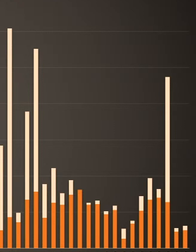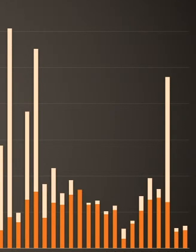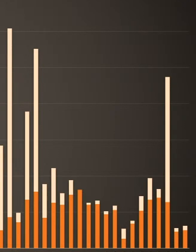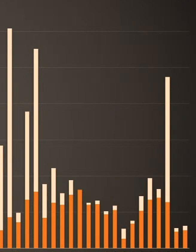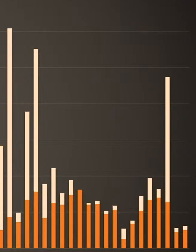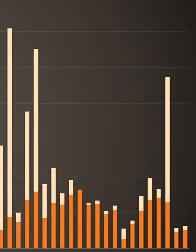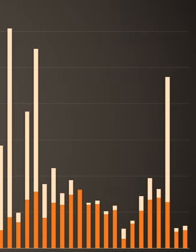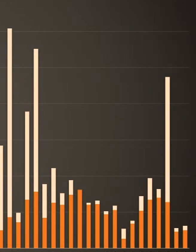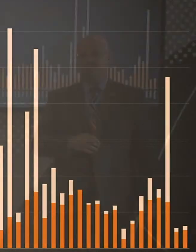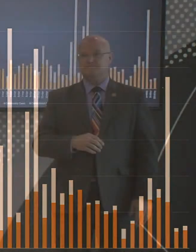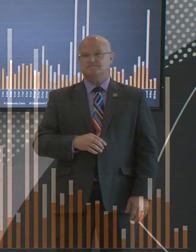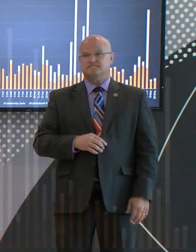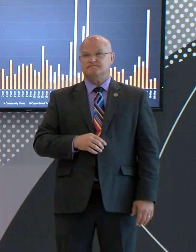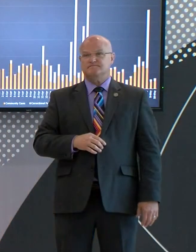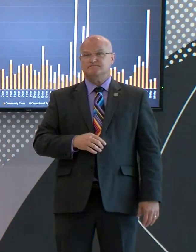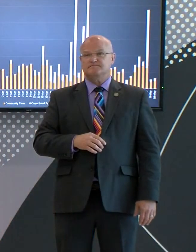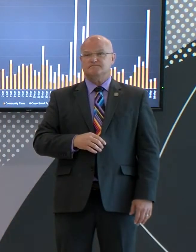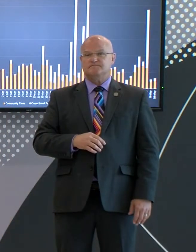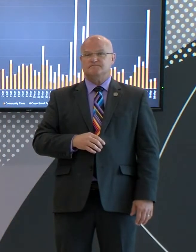deaths.